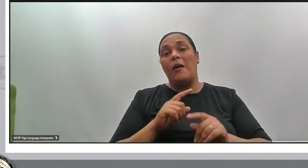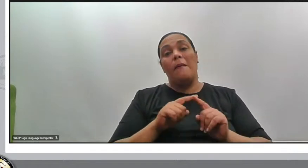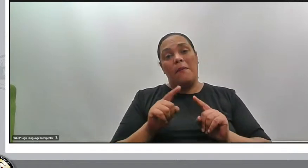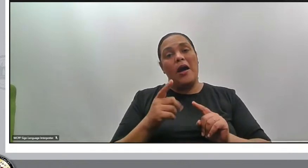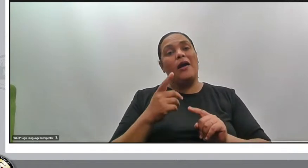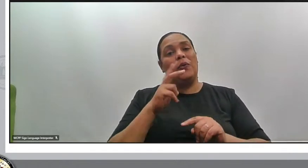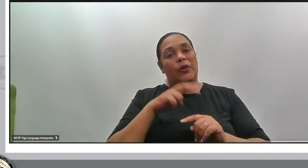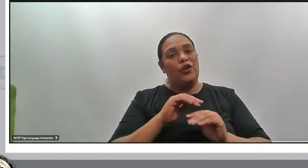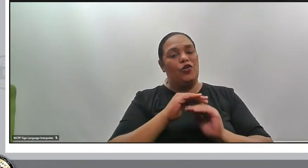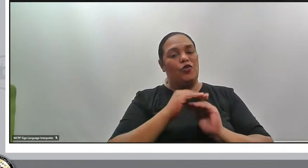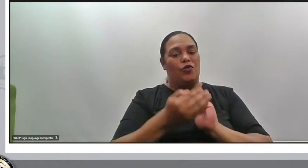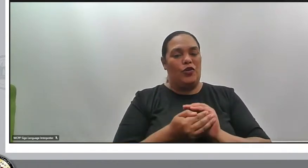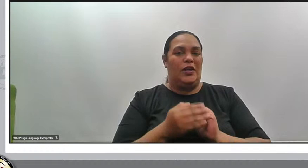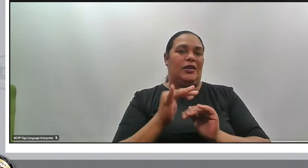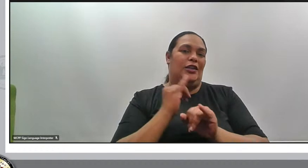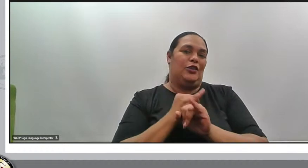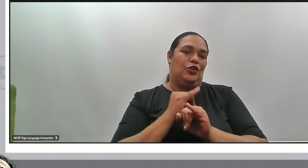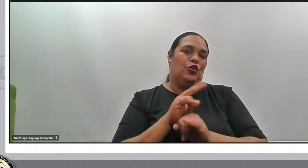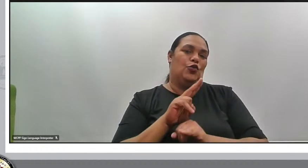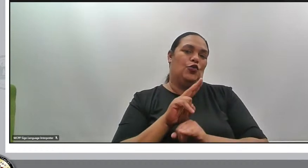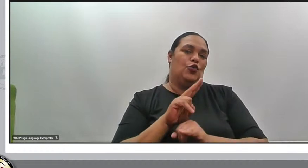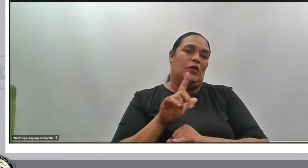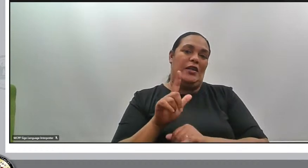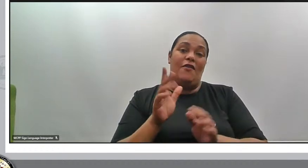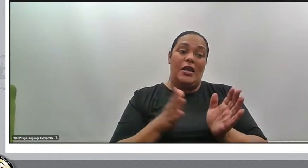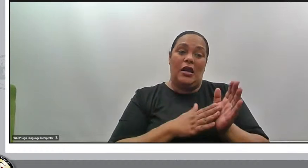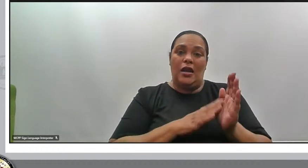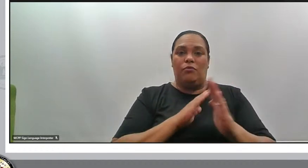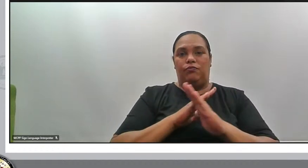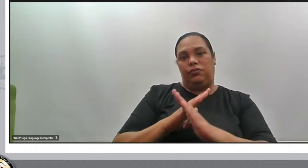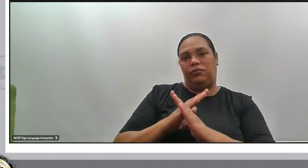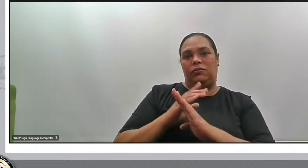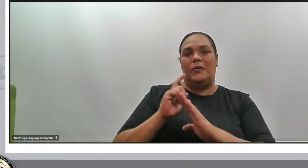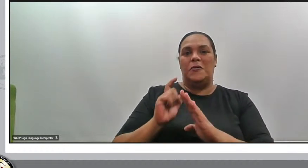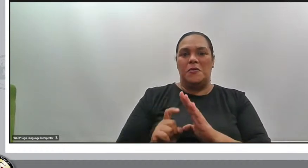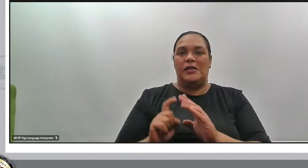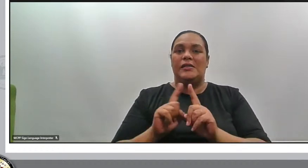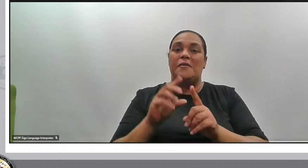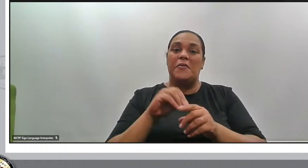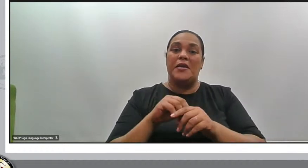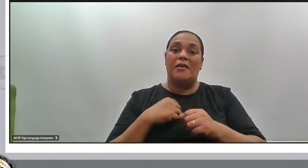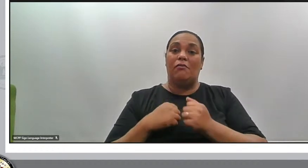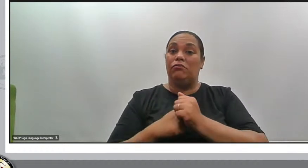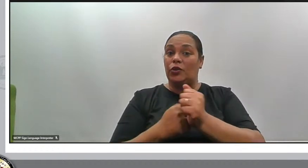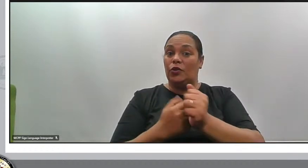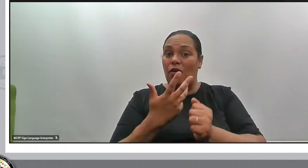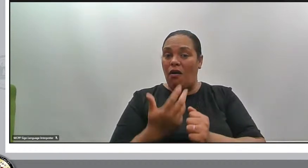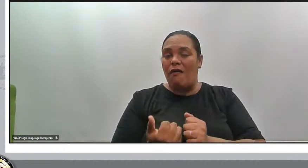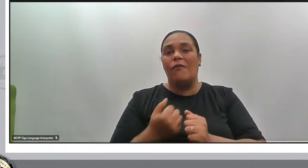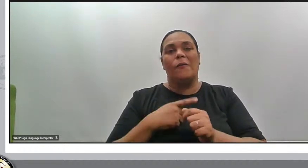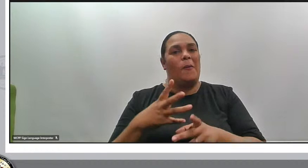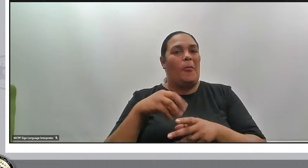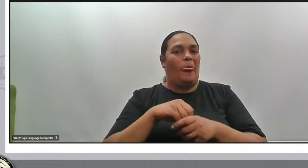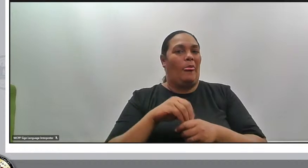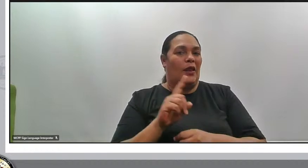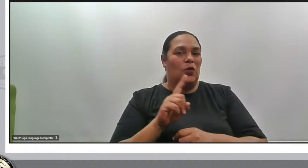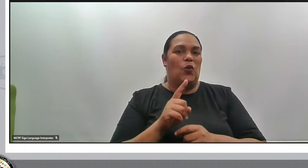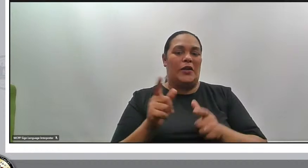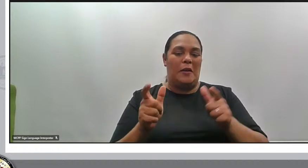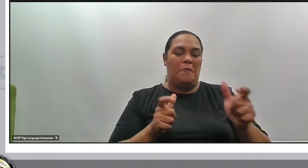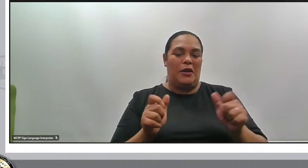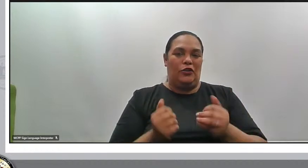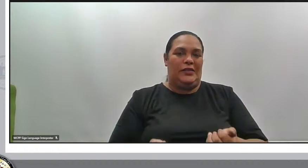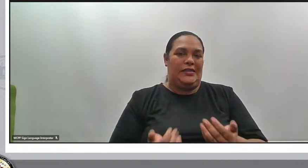to protect the institution 24/7 against that. Hence, in our strategy, we included a managed